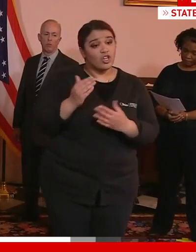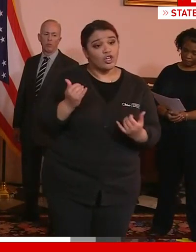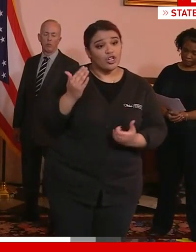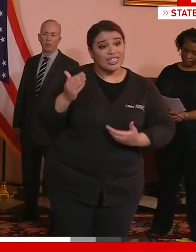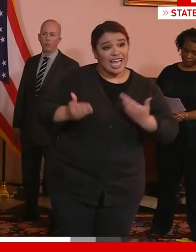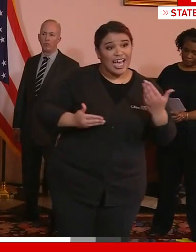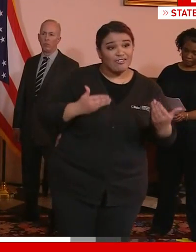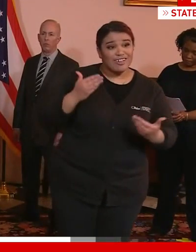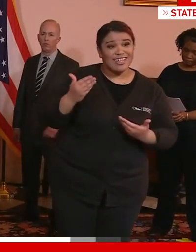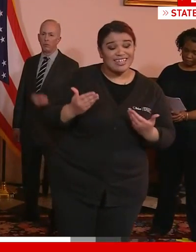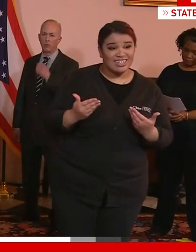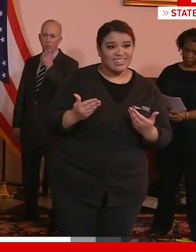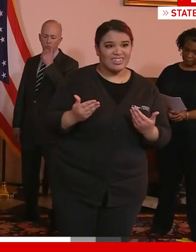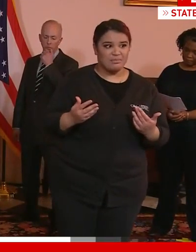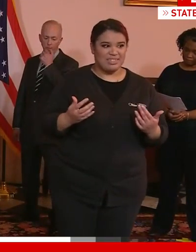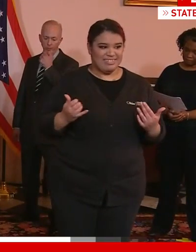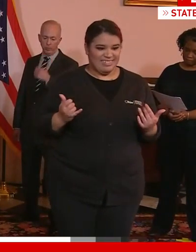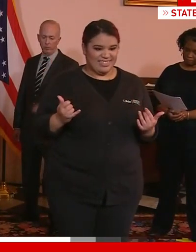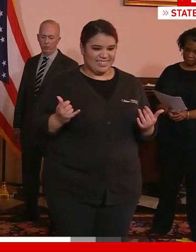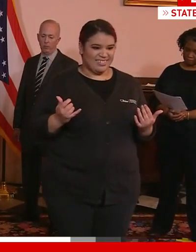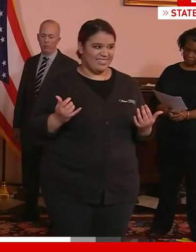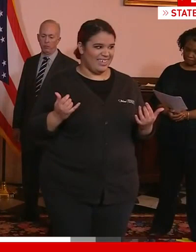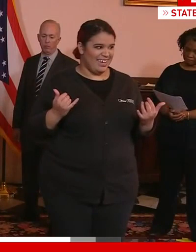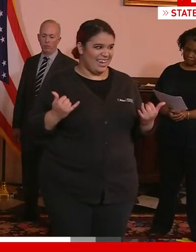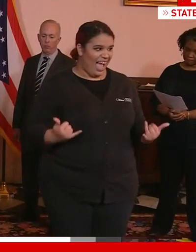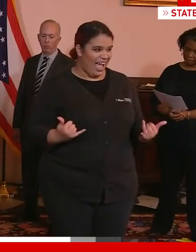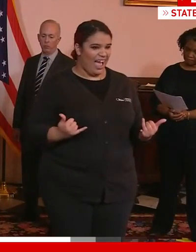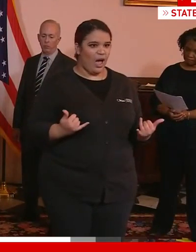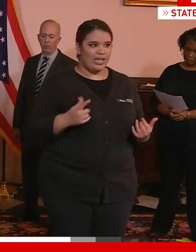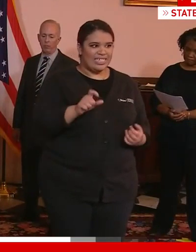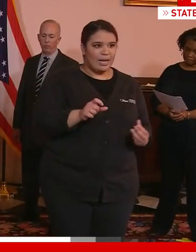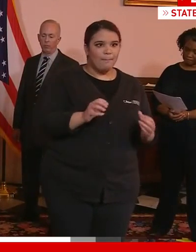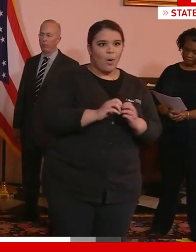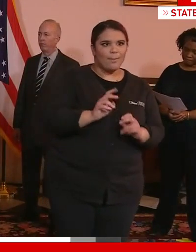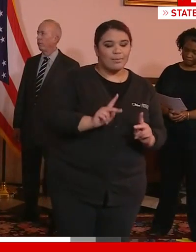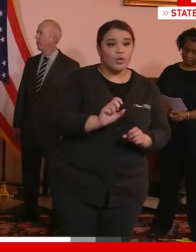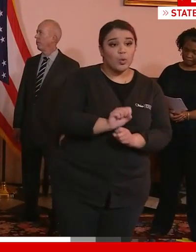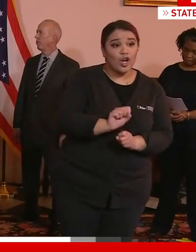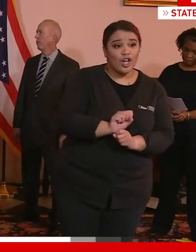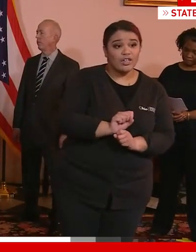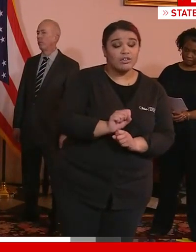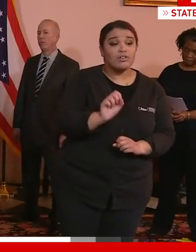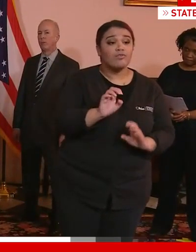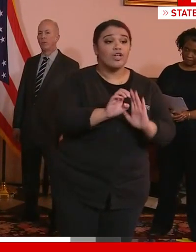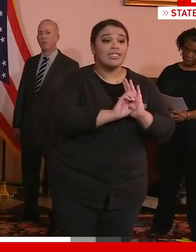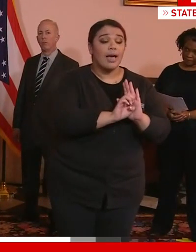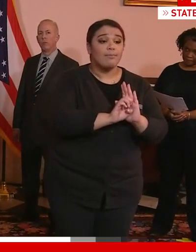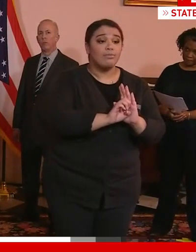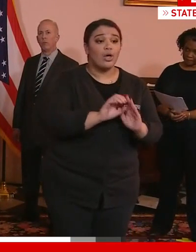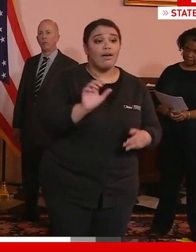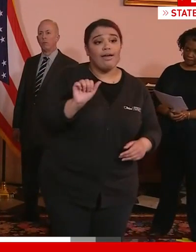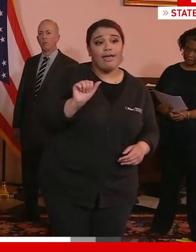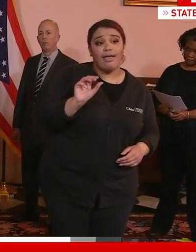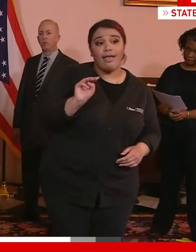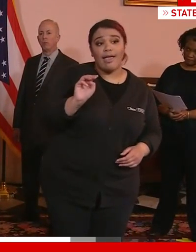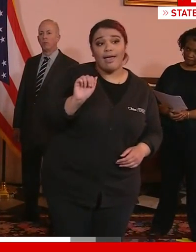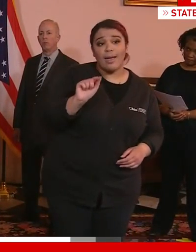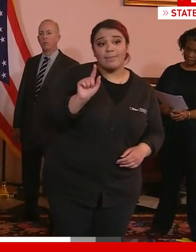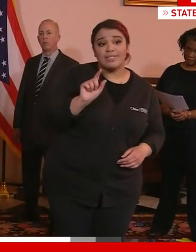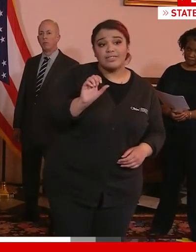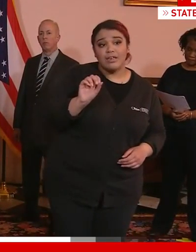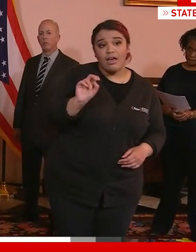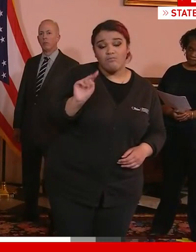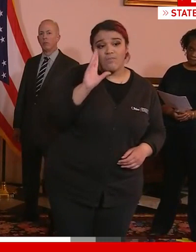great demand because of the nature of how the supply chain is working. For example, Amazon has announced that they will hire 4,600